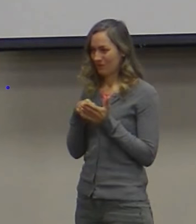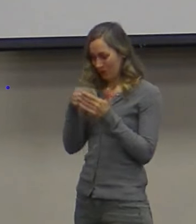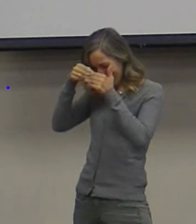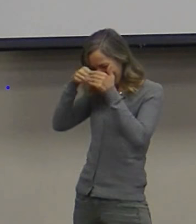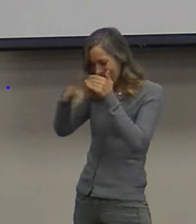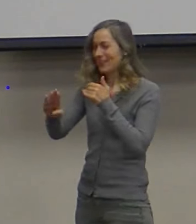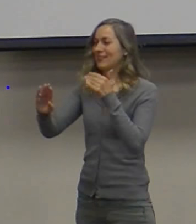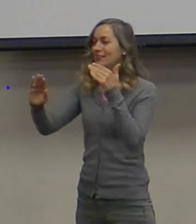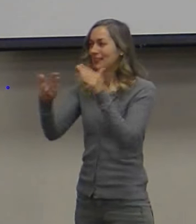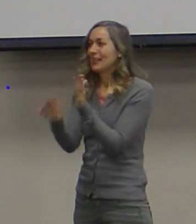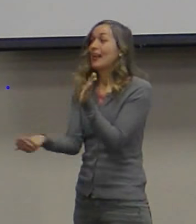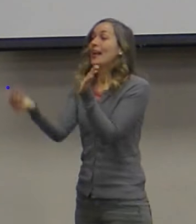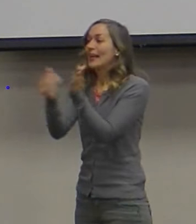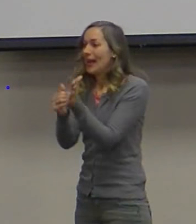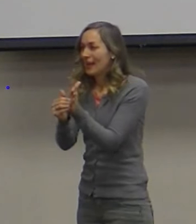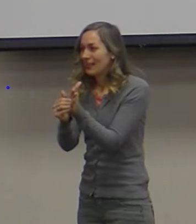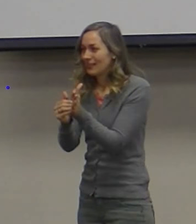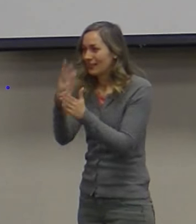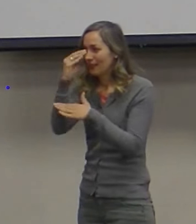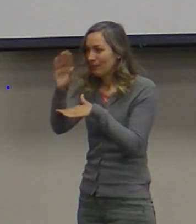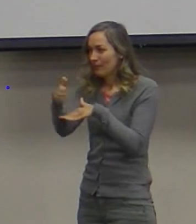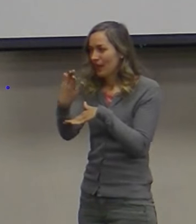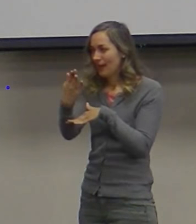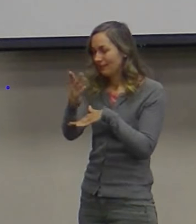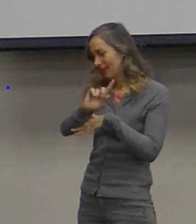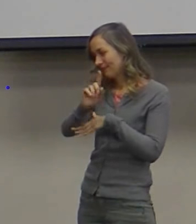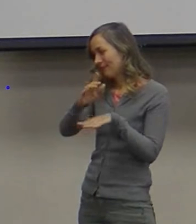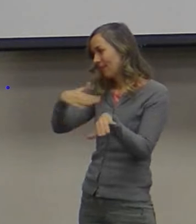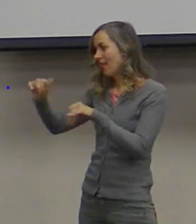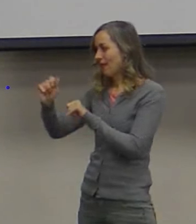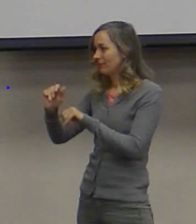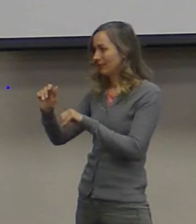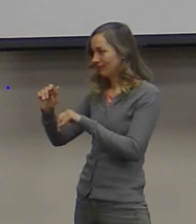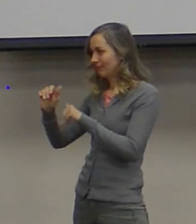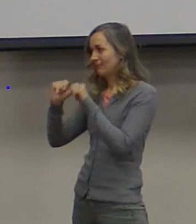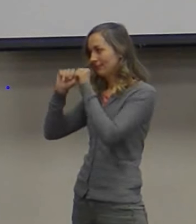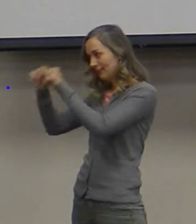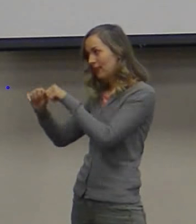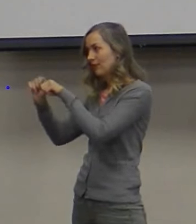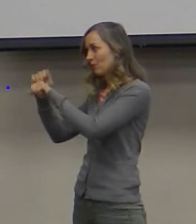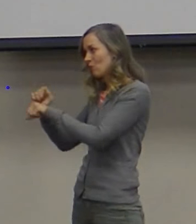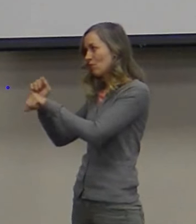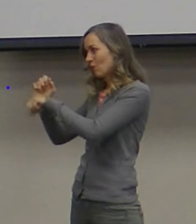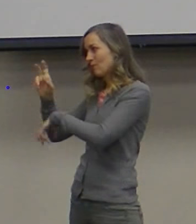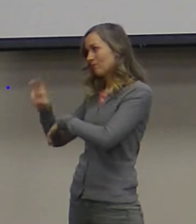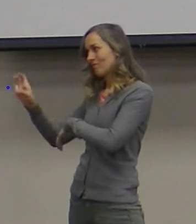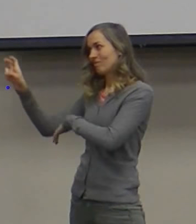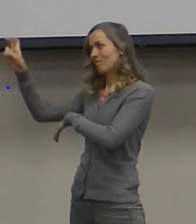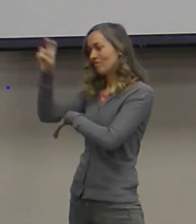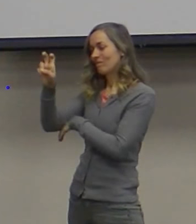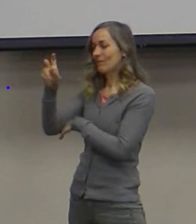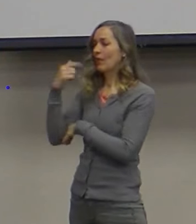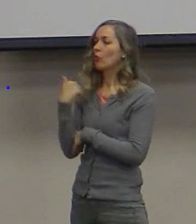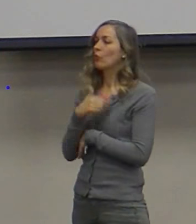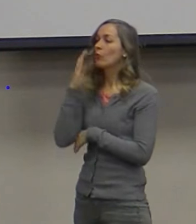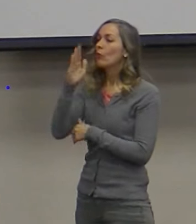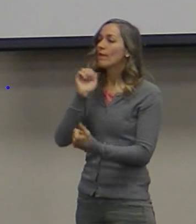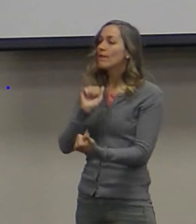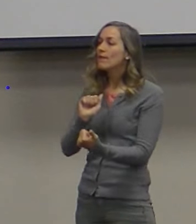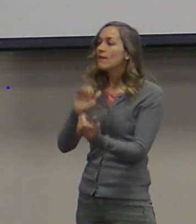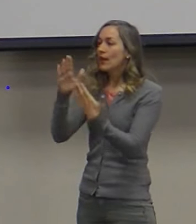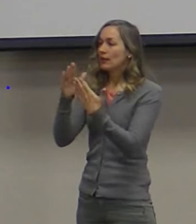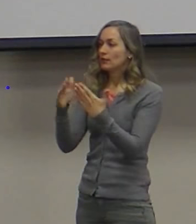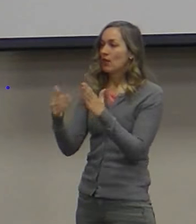city. Stayed the night and then moved on and continued the work that he was doing. We're going to face opposition. We're going to